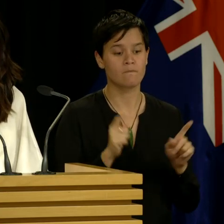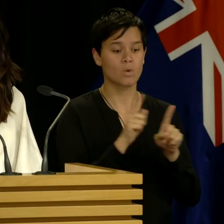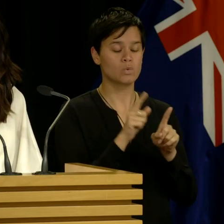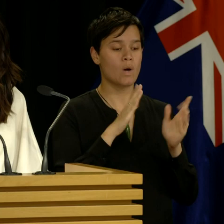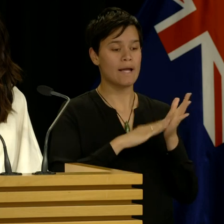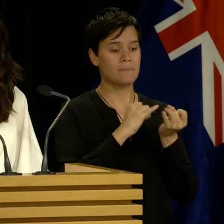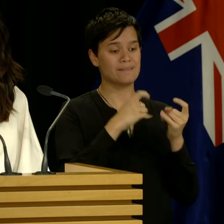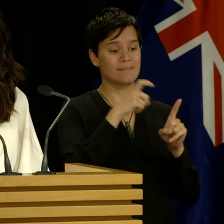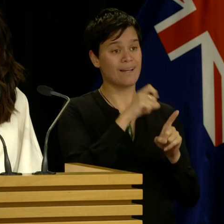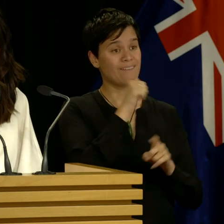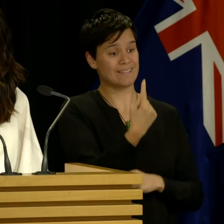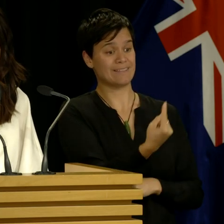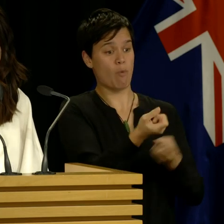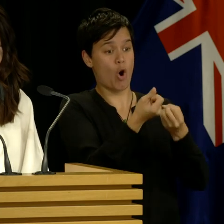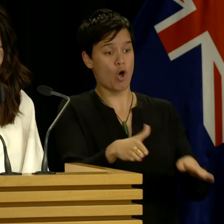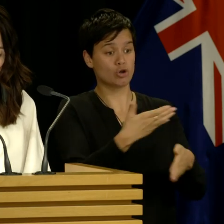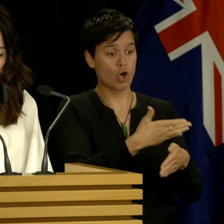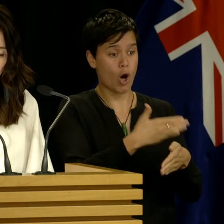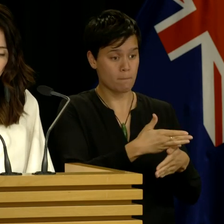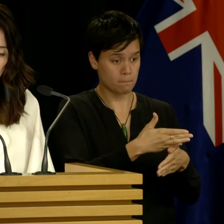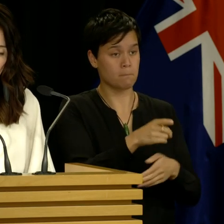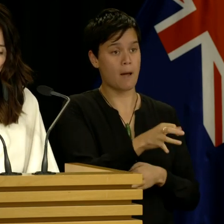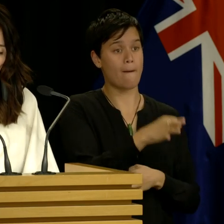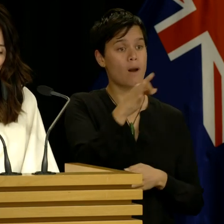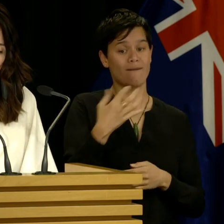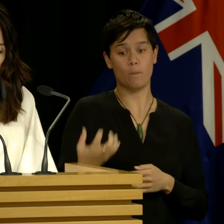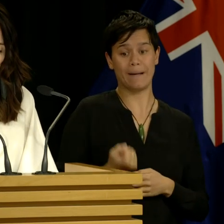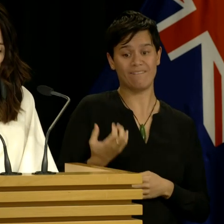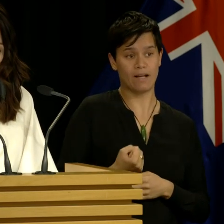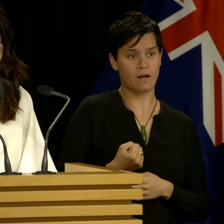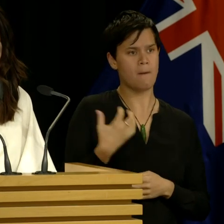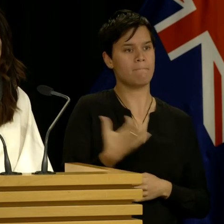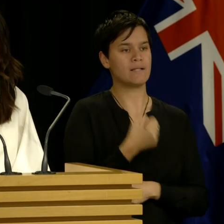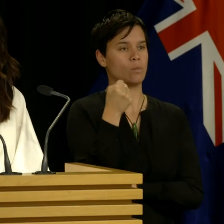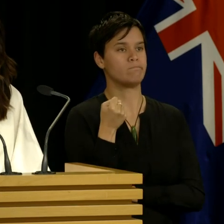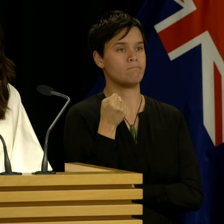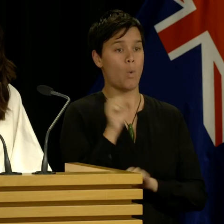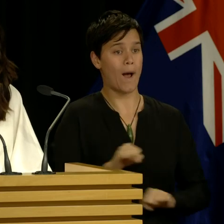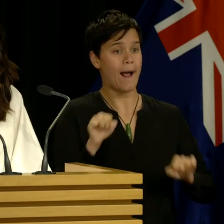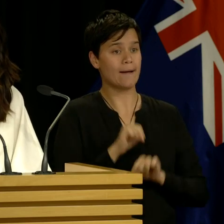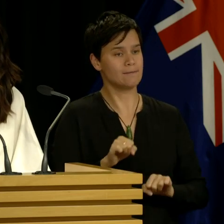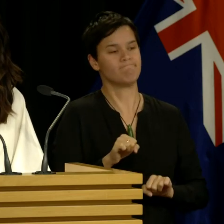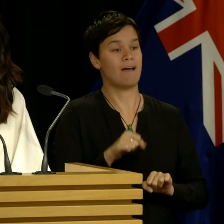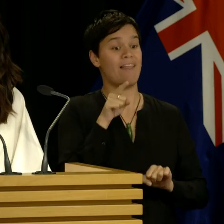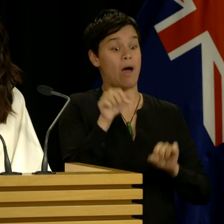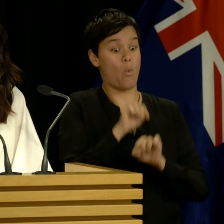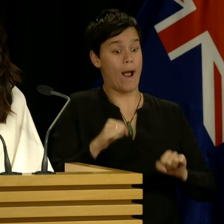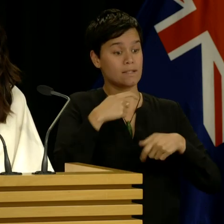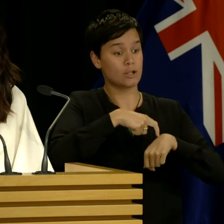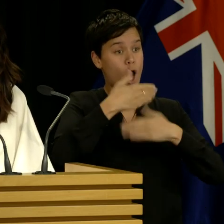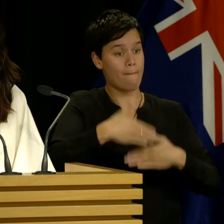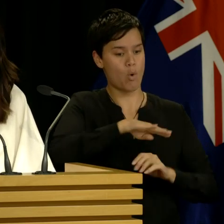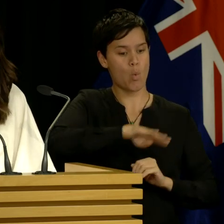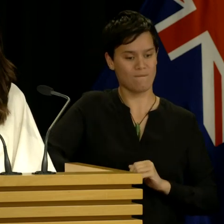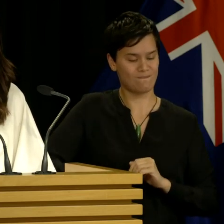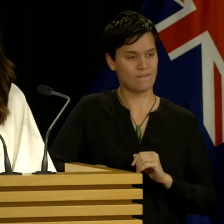for those who have lost their job and apply for a benefit. That will come into force on the 23rd of March, 14